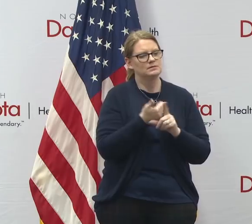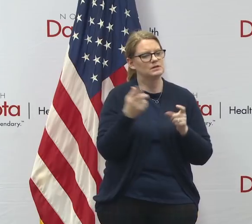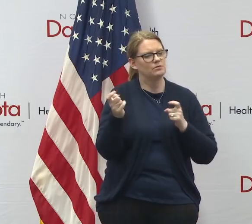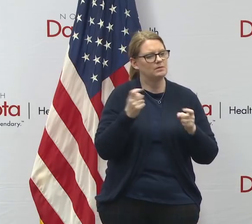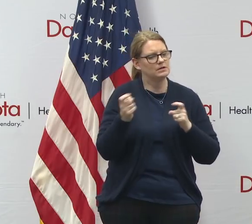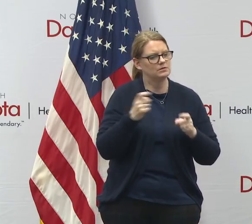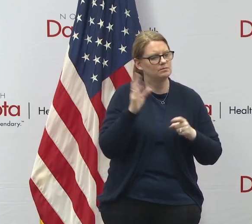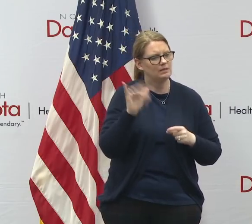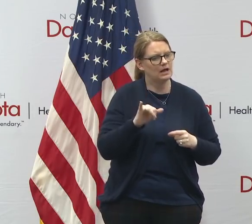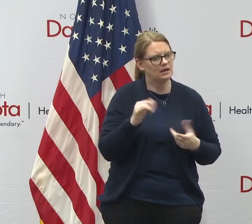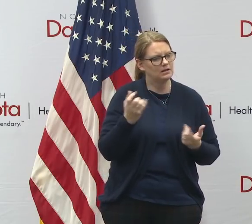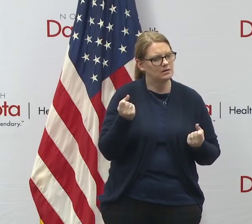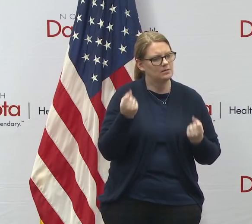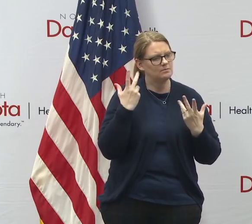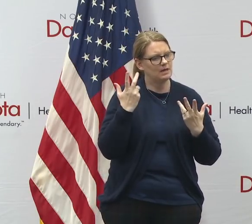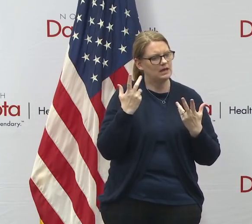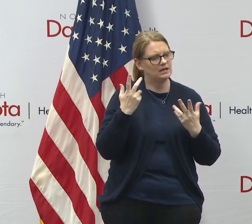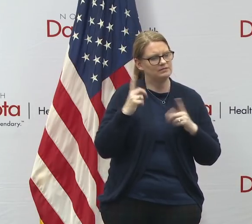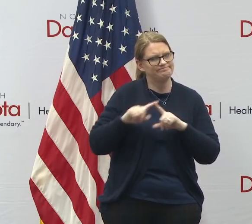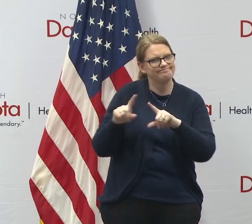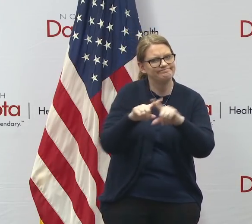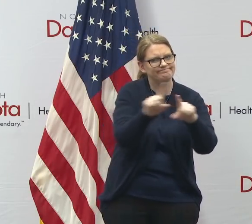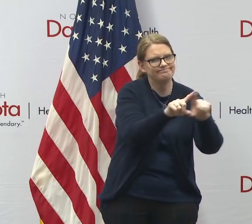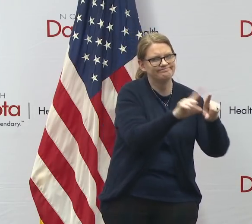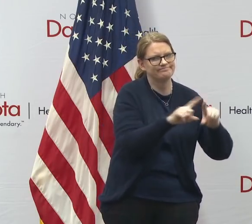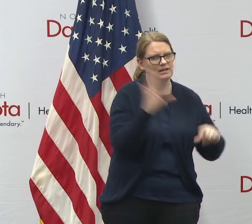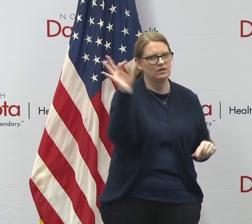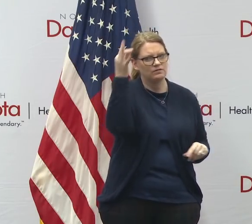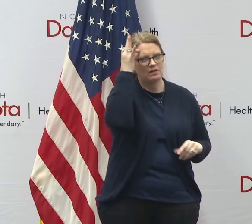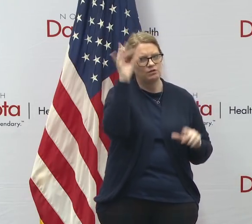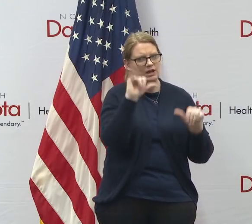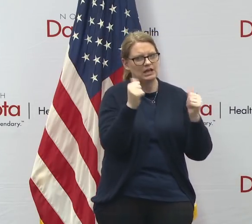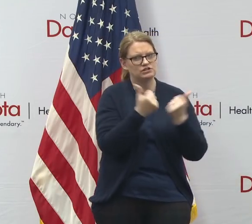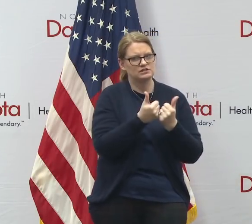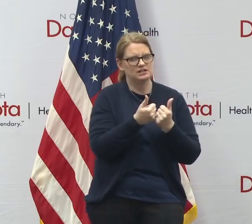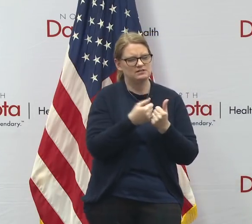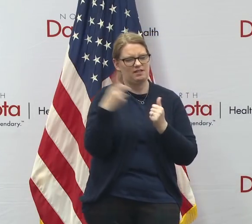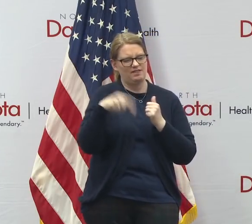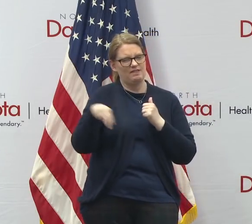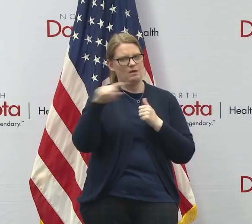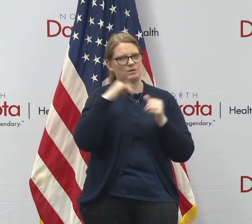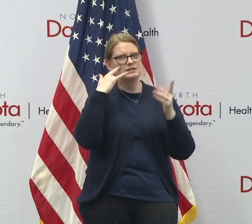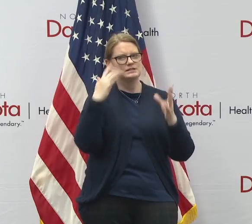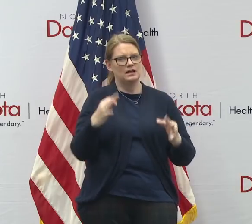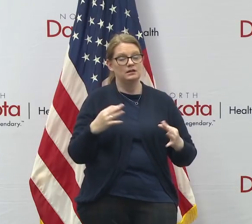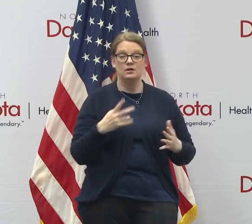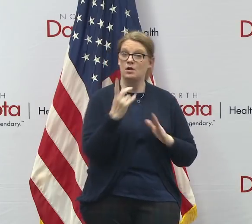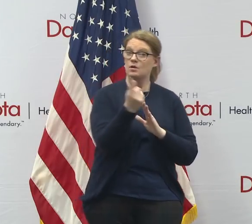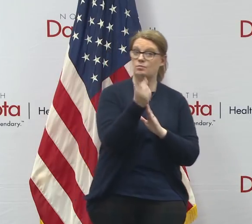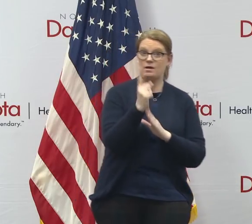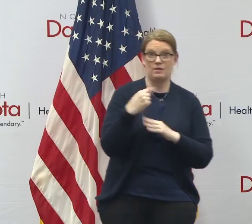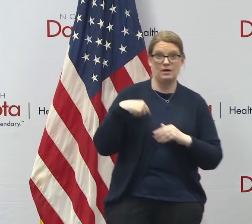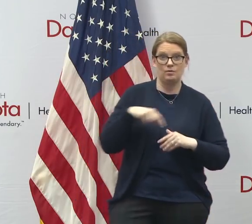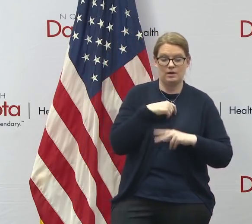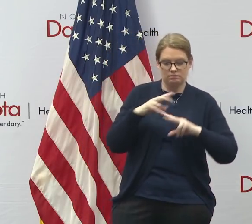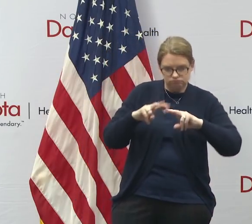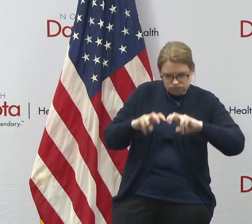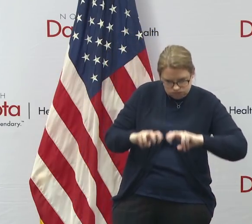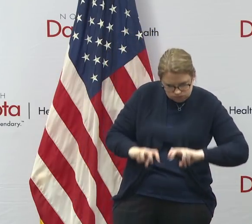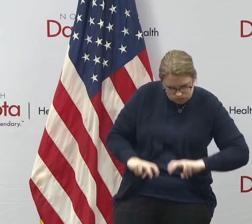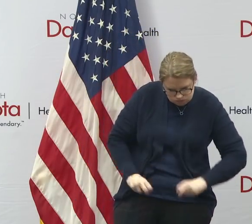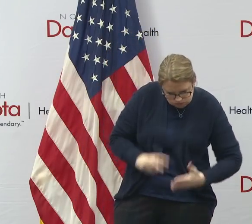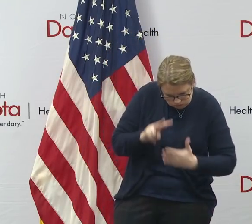by numerous federal agencies. We are, of course, digging in right away to try to understand what this all